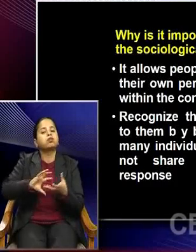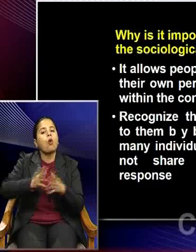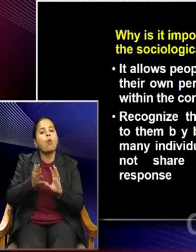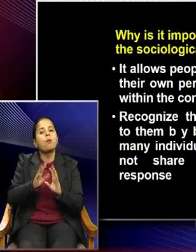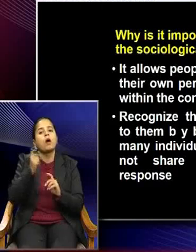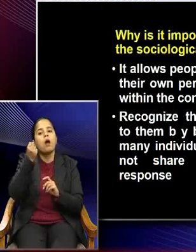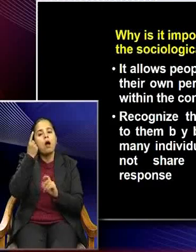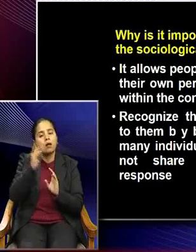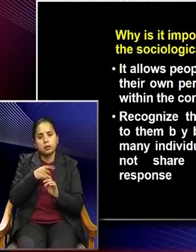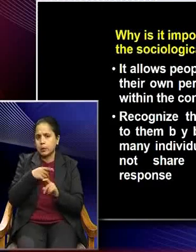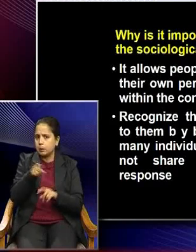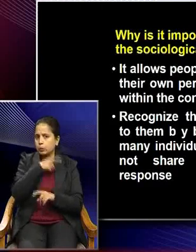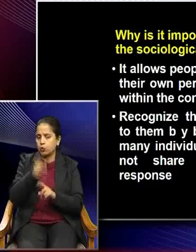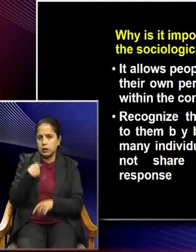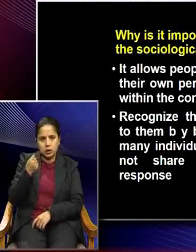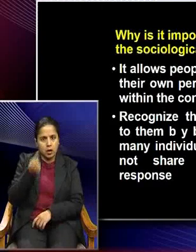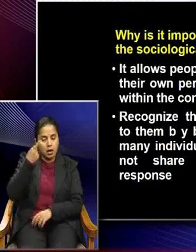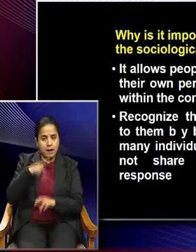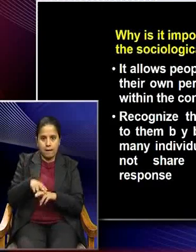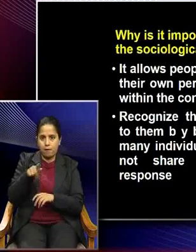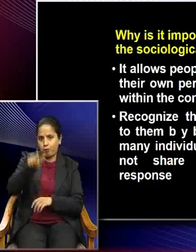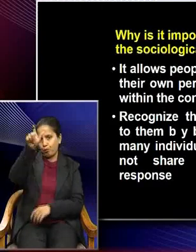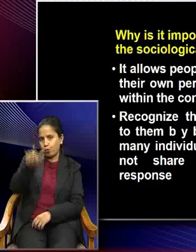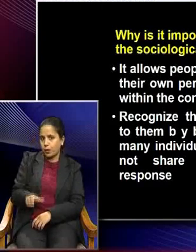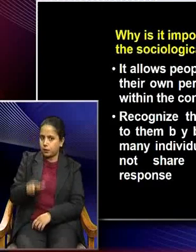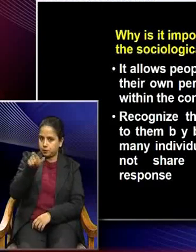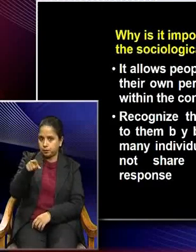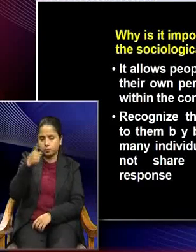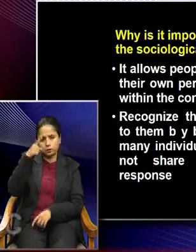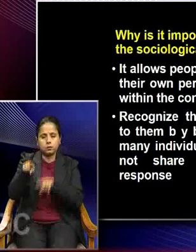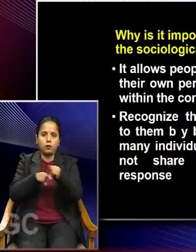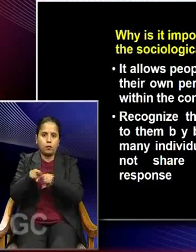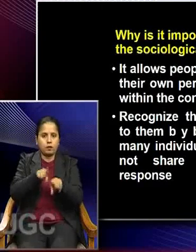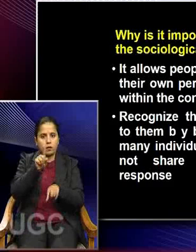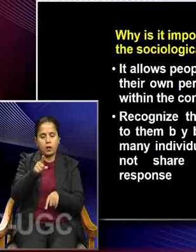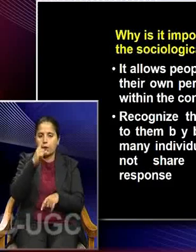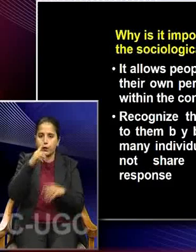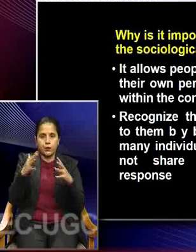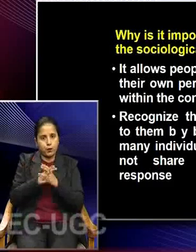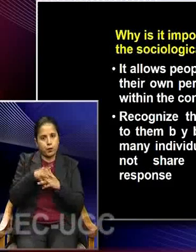to understand that if an individual, for say example,